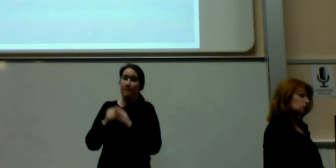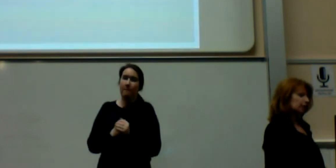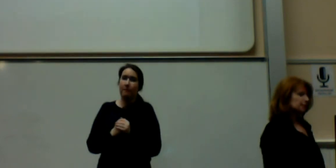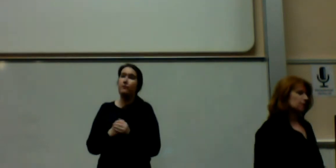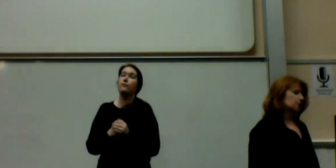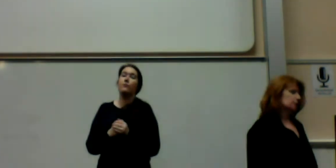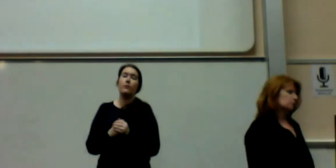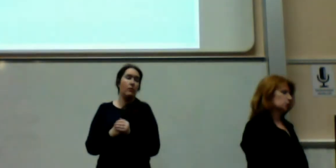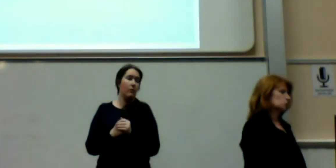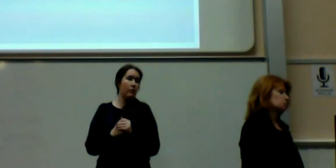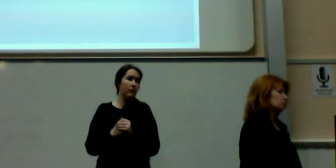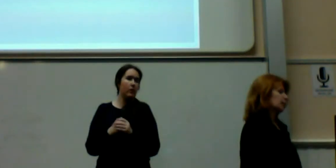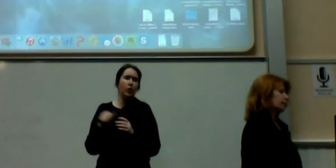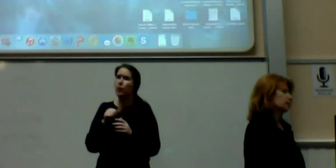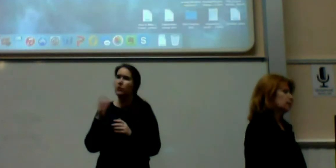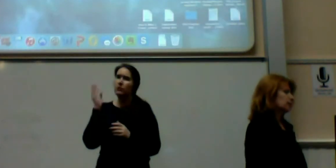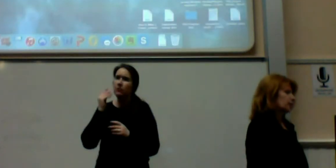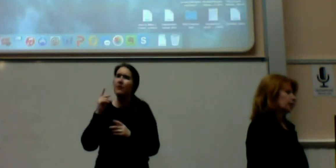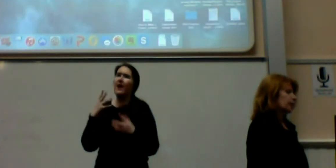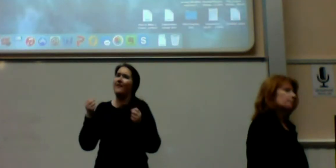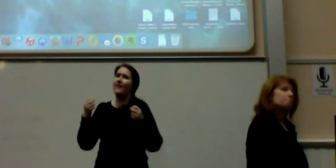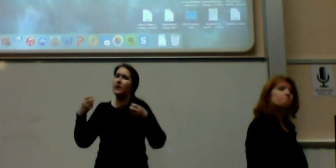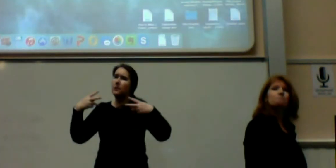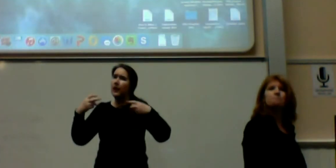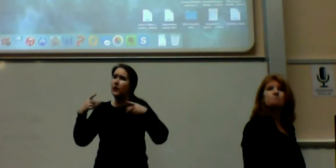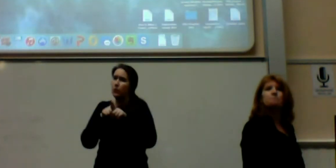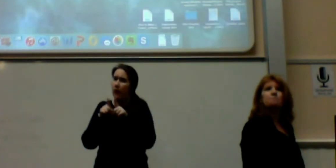have checked out to make sure that